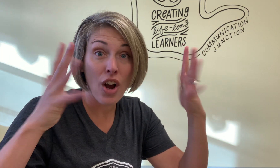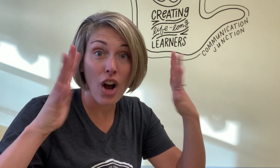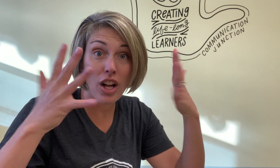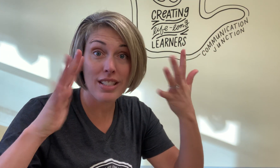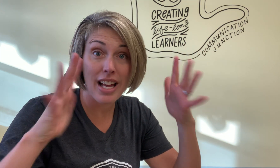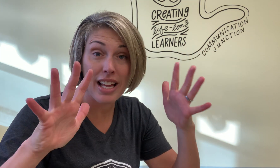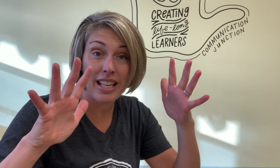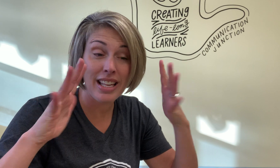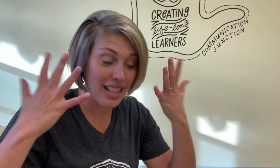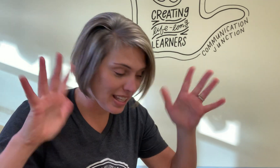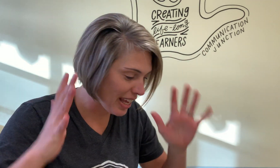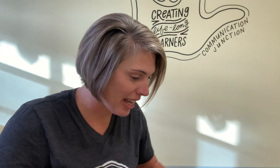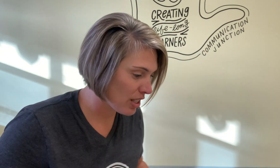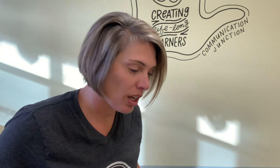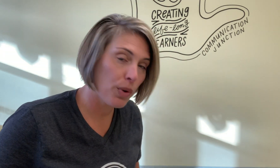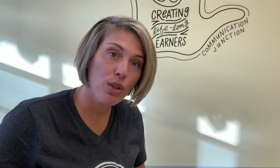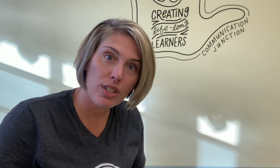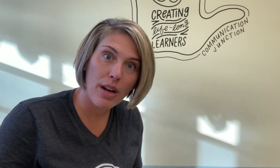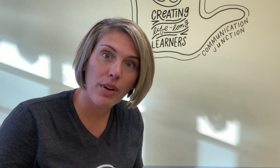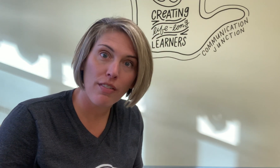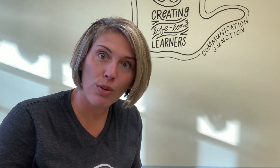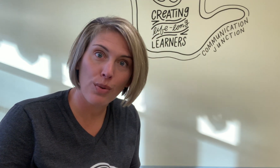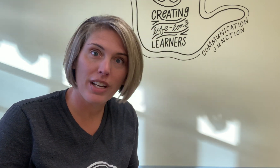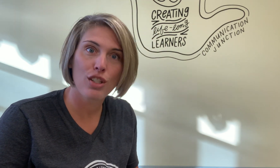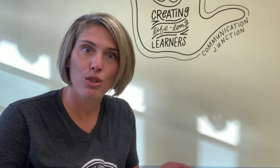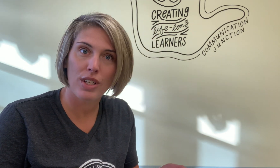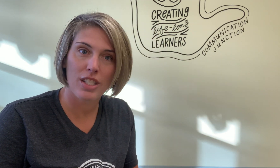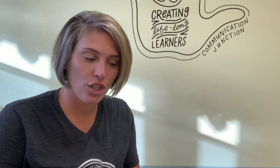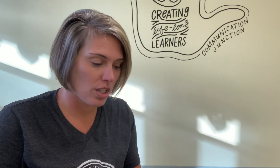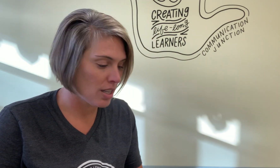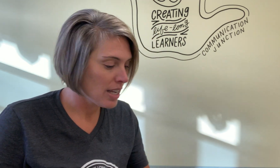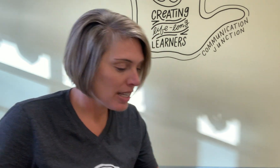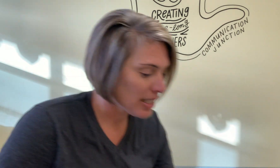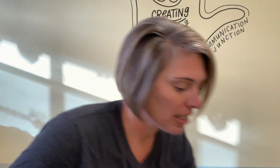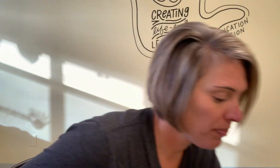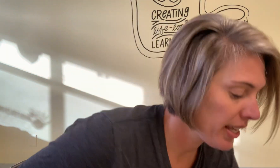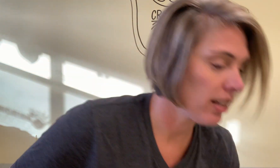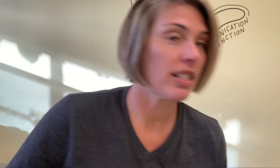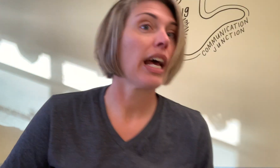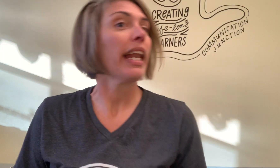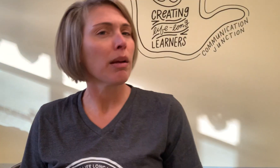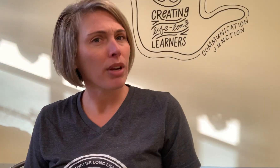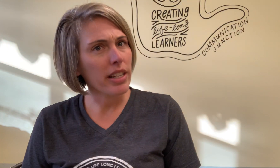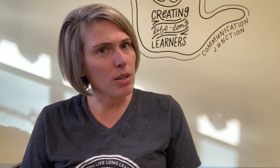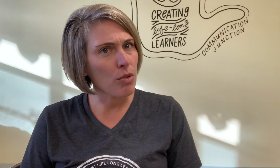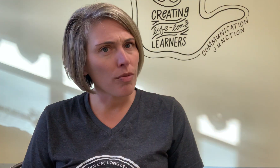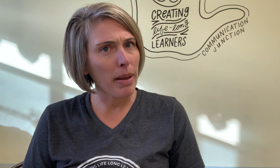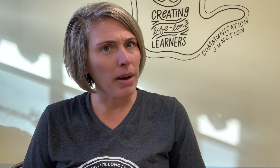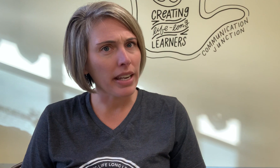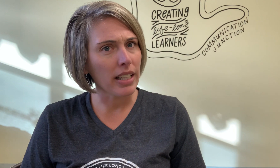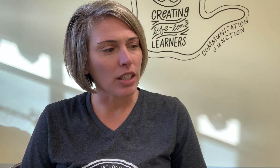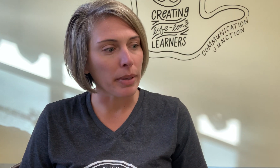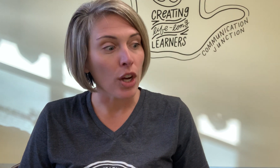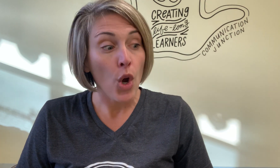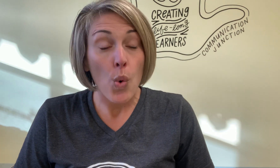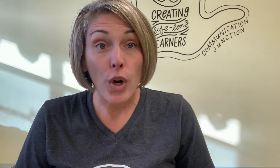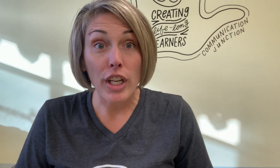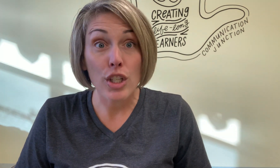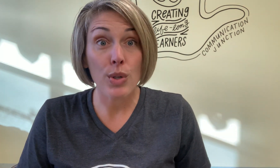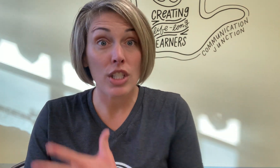All done. The end. And we use that whenever we're ready to transition to something else. And I'm ready to move my body a little bit. We're going to do a song